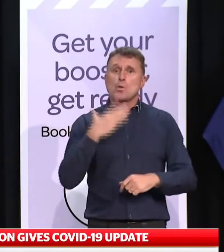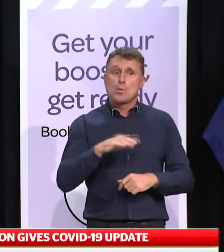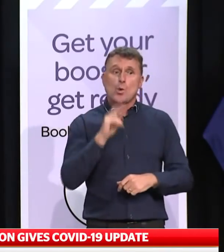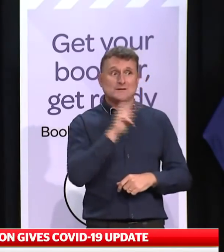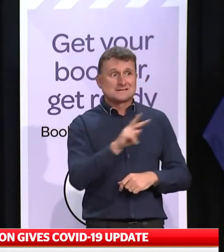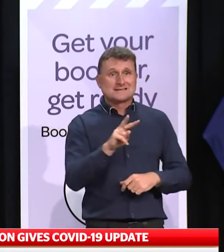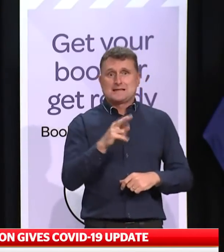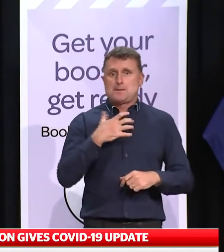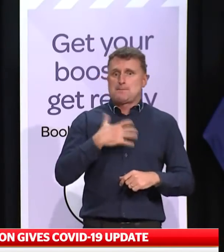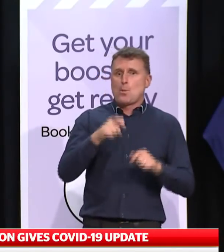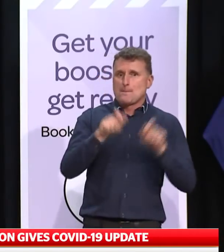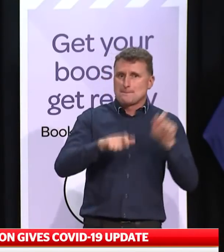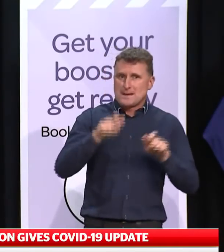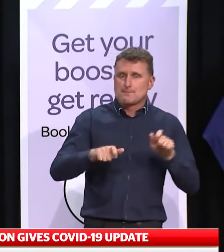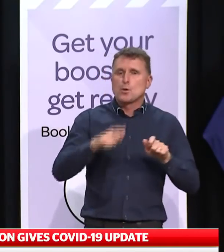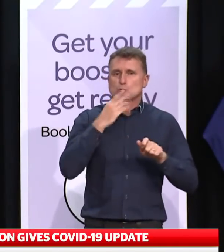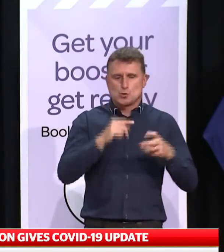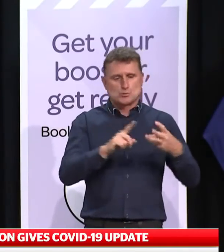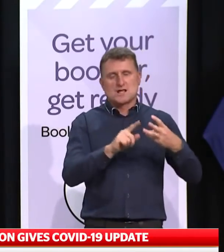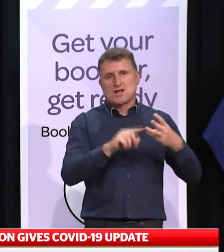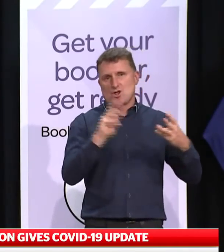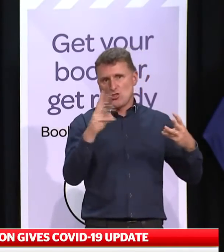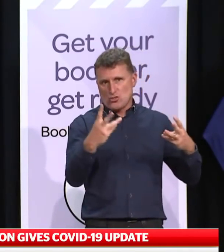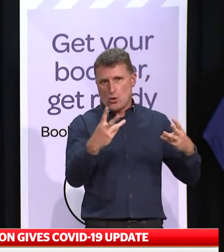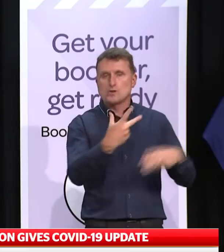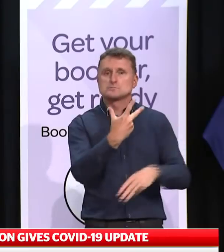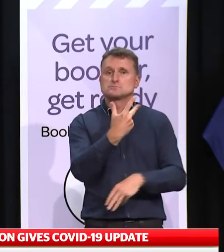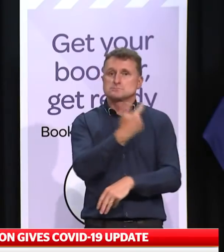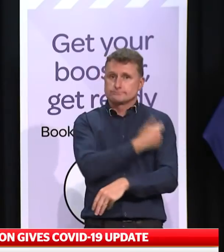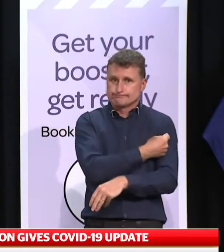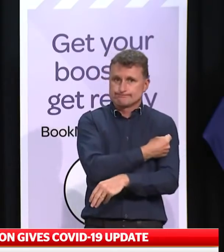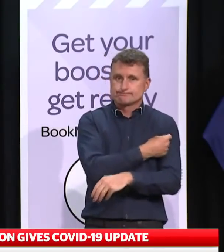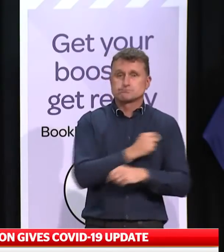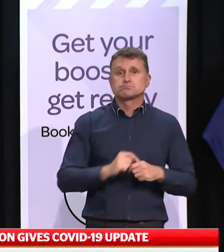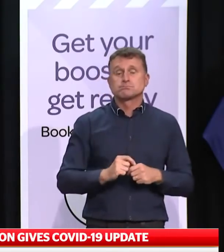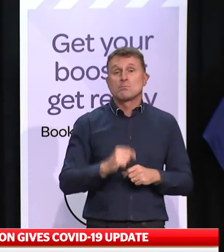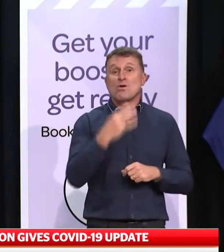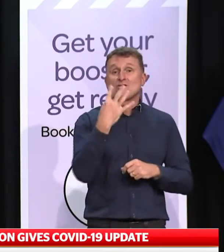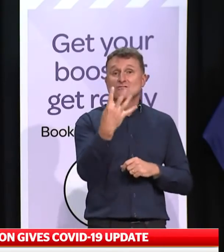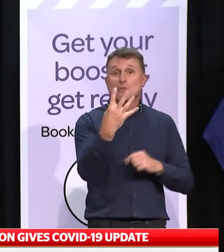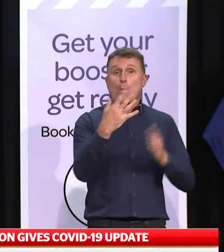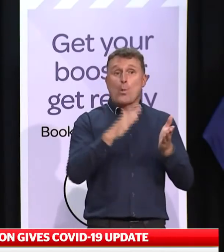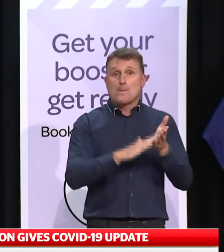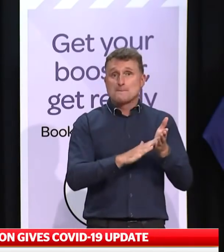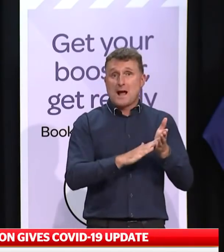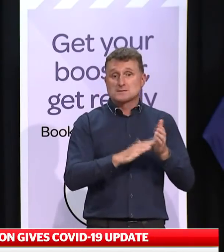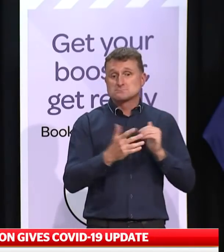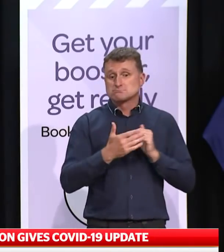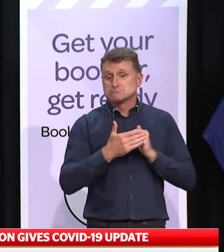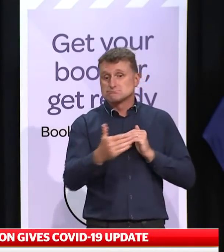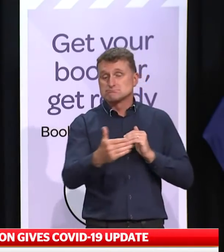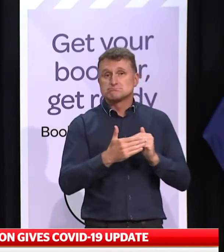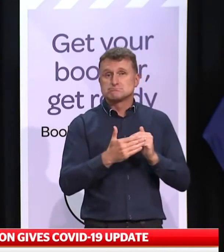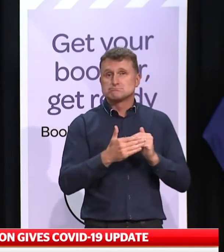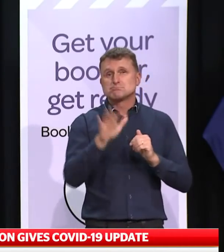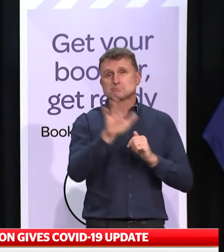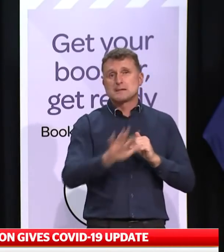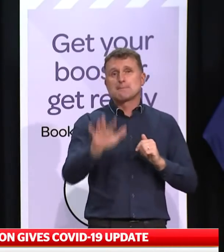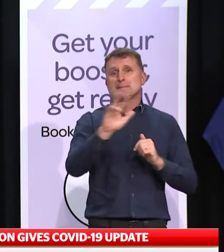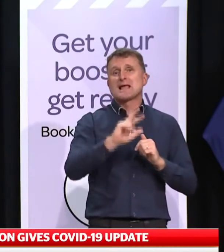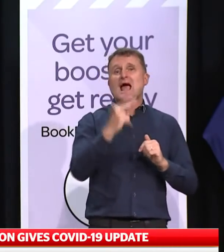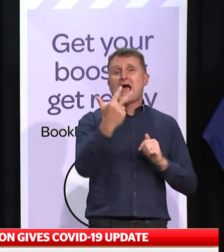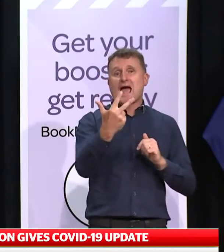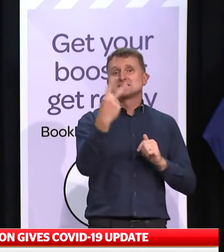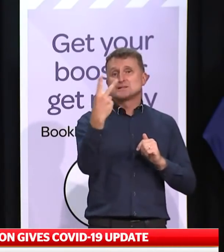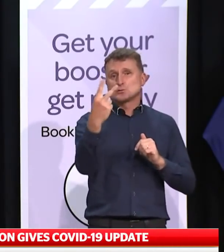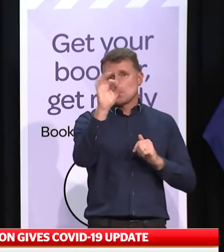booster campaign. If we use the 4-month figure, it's around 82% of New Zealanders will be able to have their